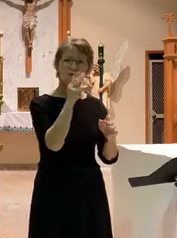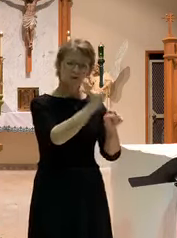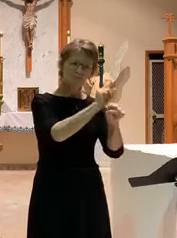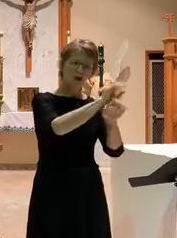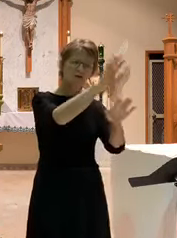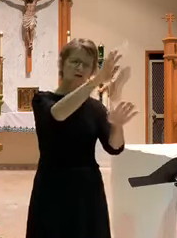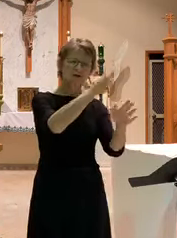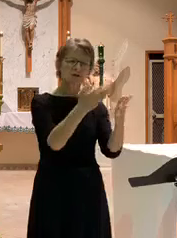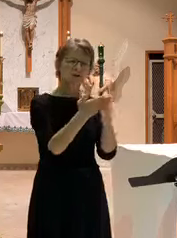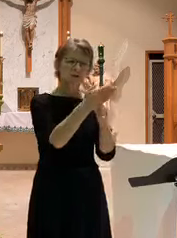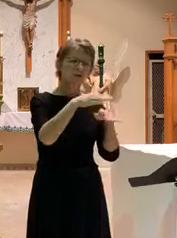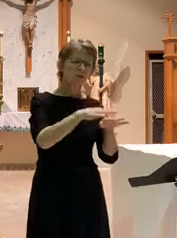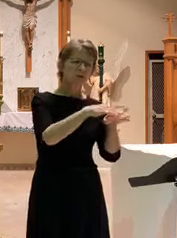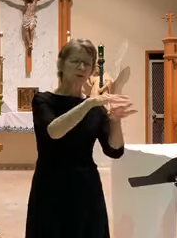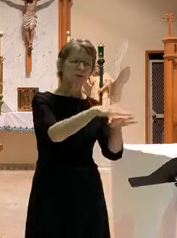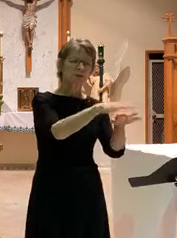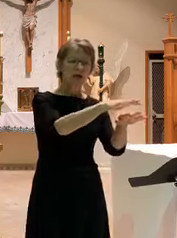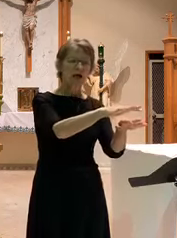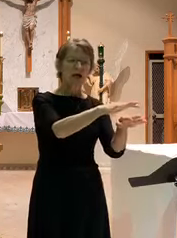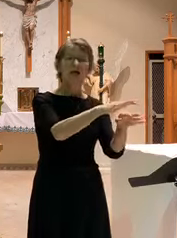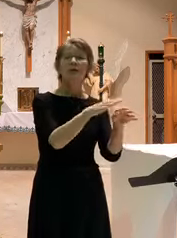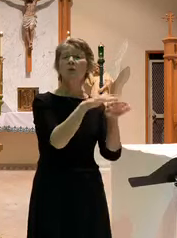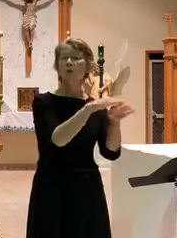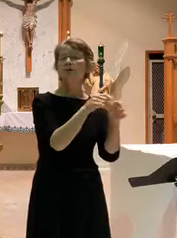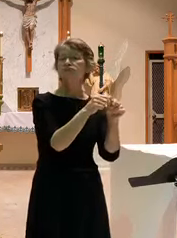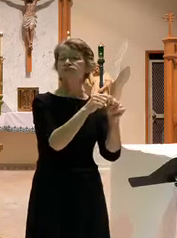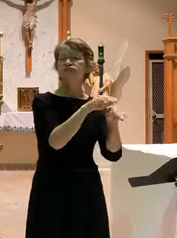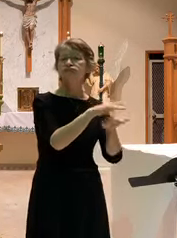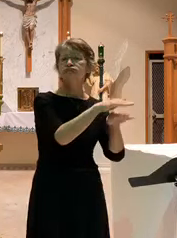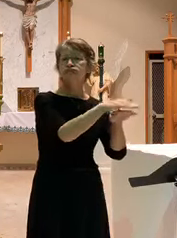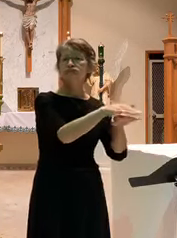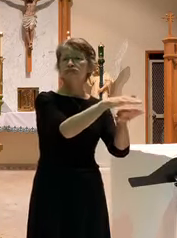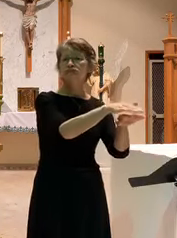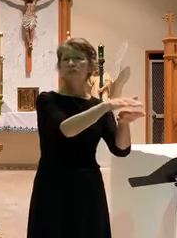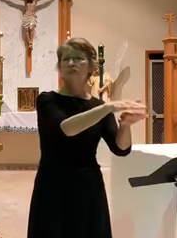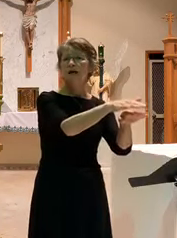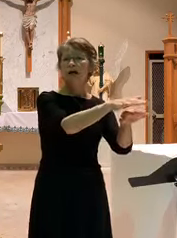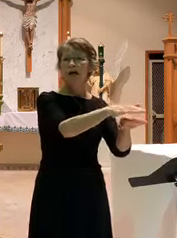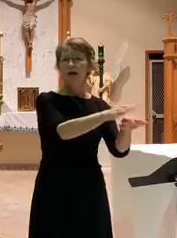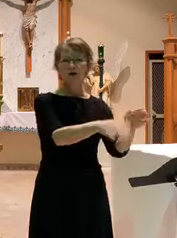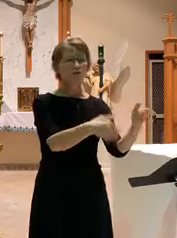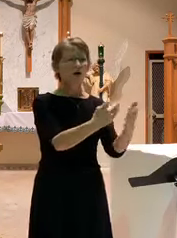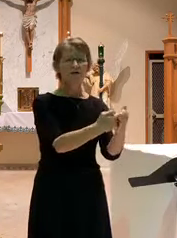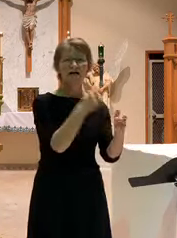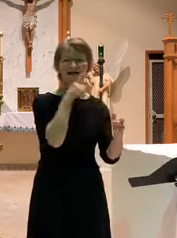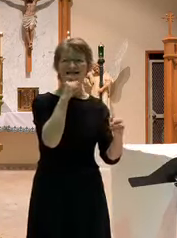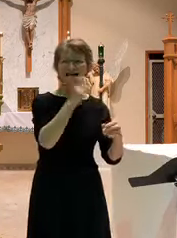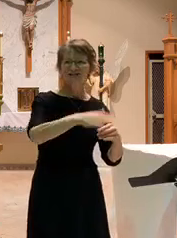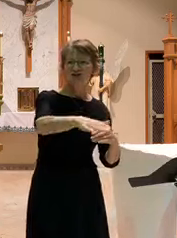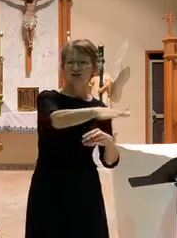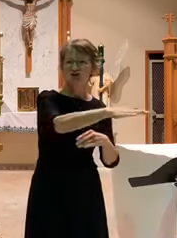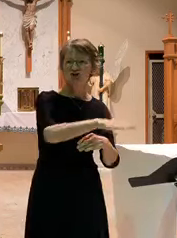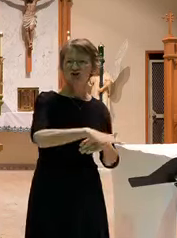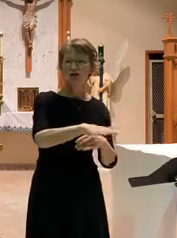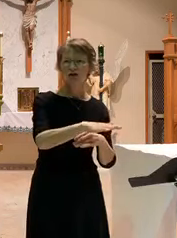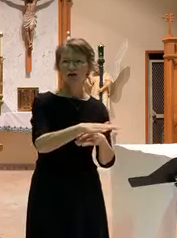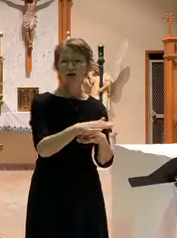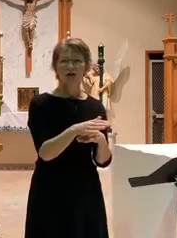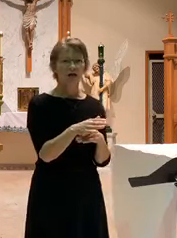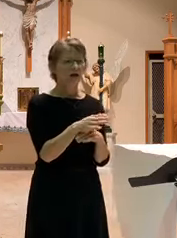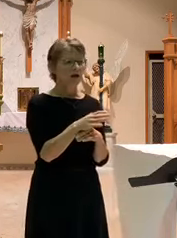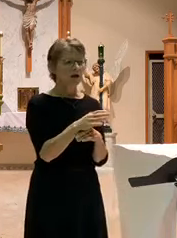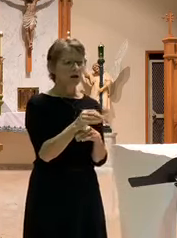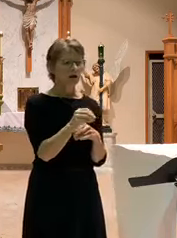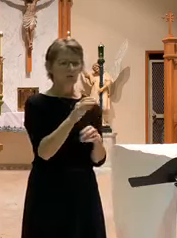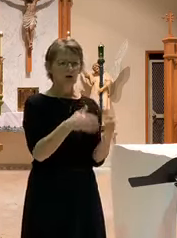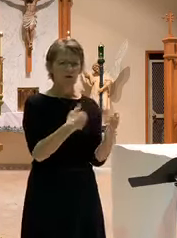arrived at the edge of a vast desert. "I won't let this desert stop me," the river said. But as the river